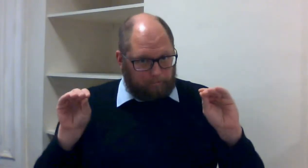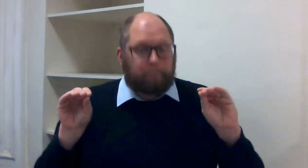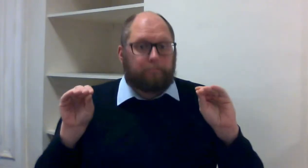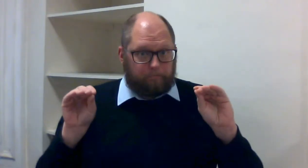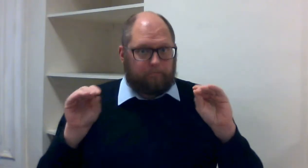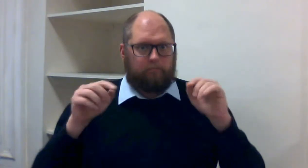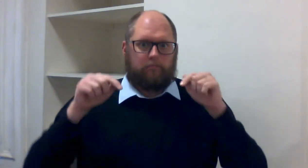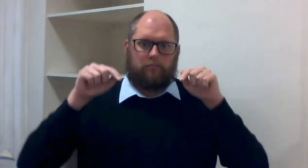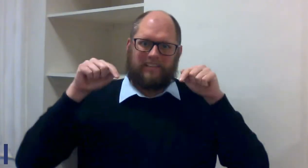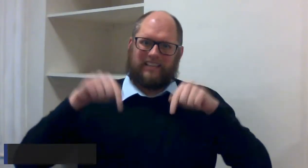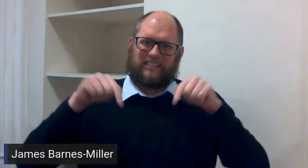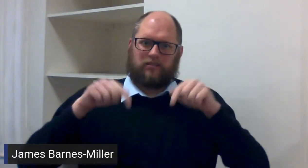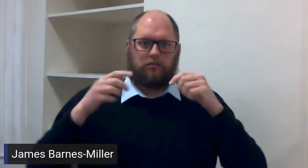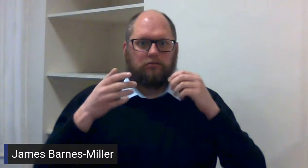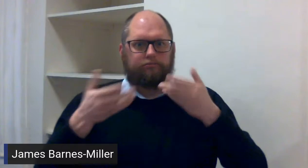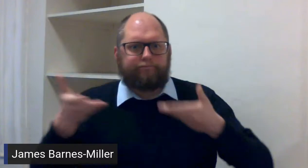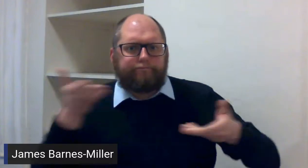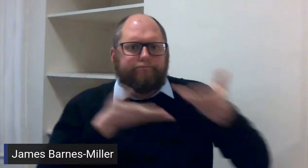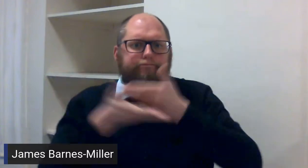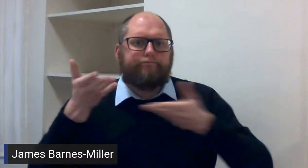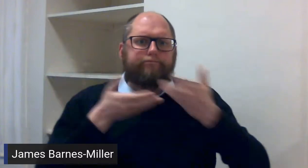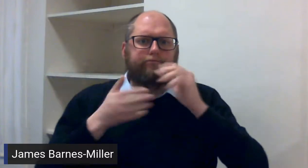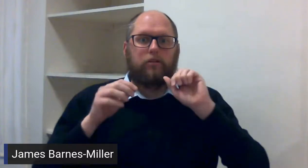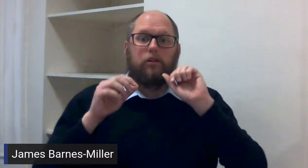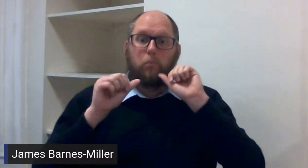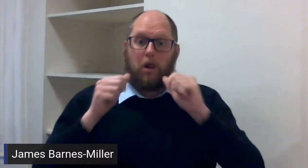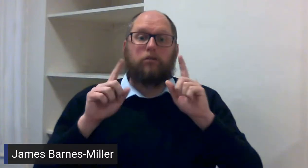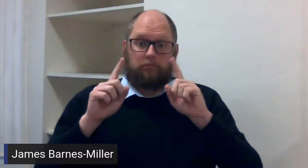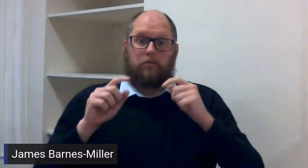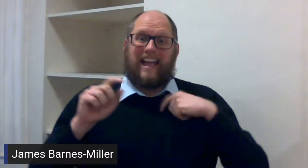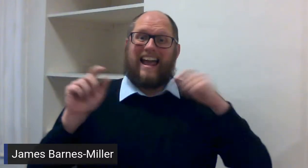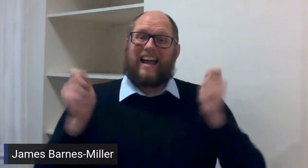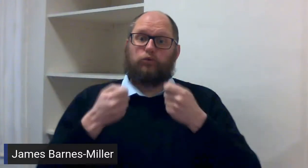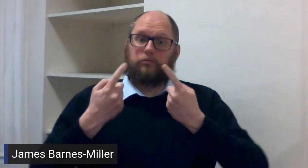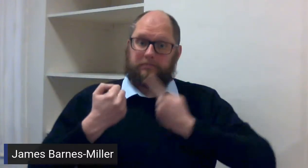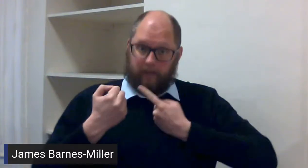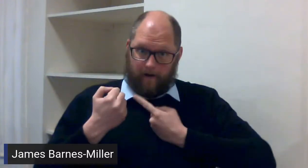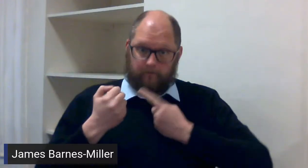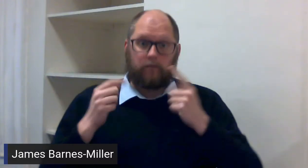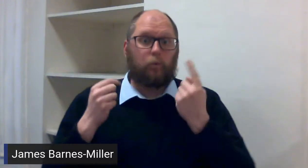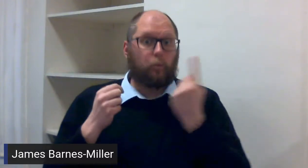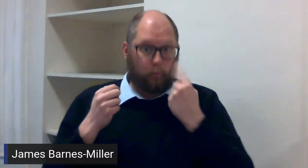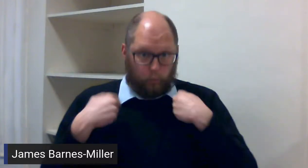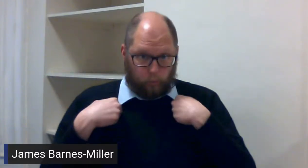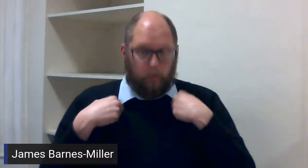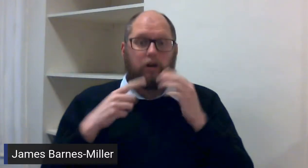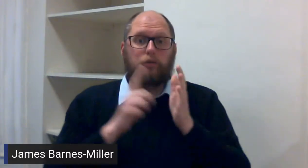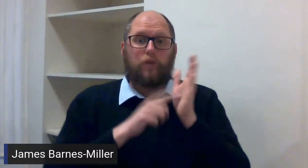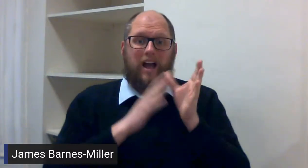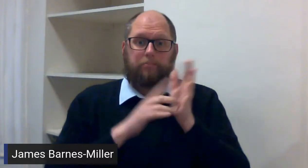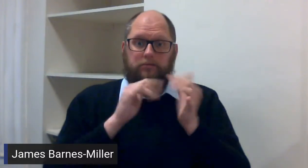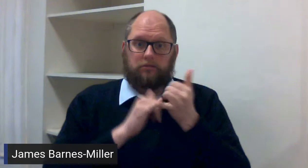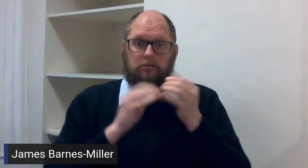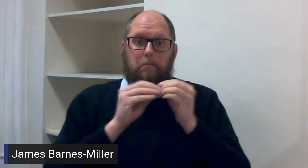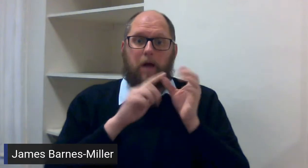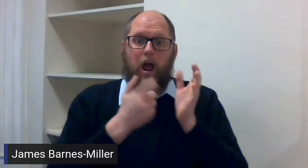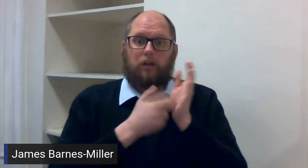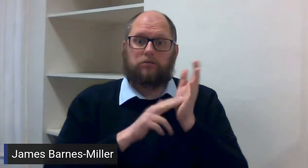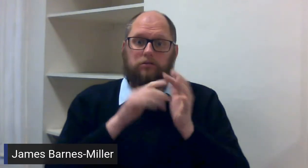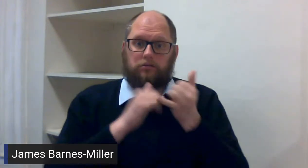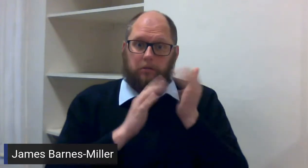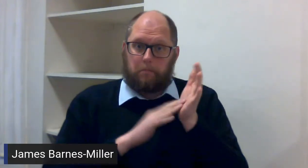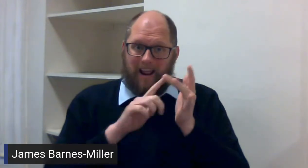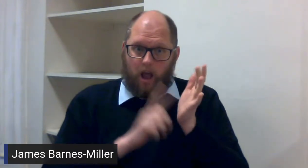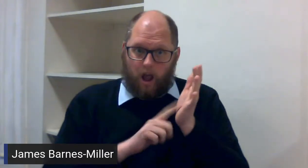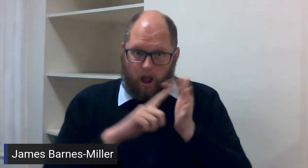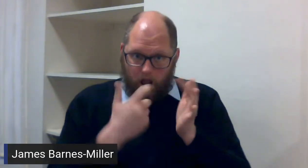NHS 24 and NHS Inform. And as part of this discussion, I'll be introducing